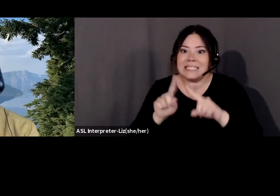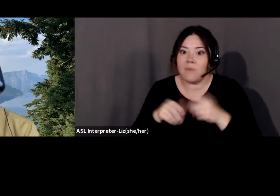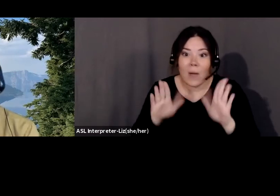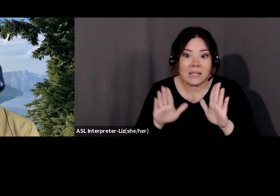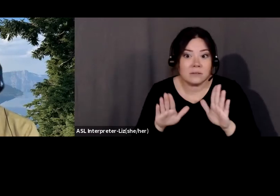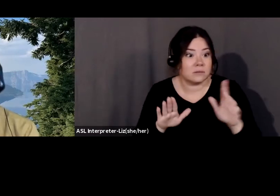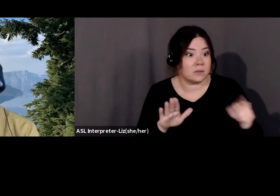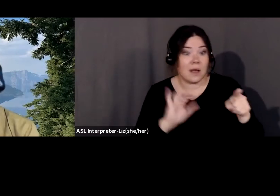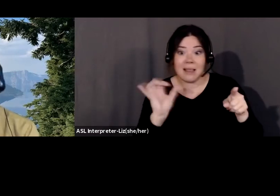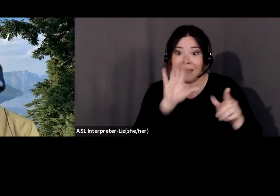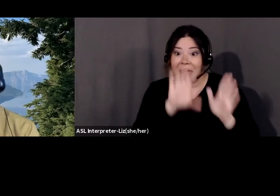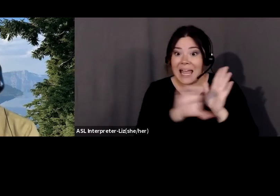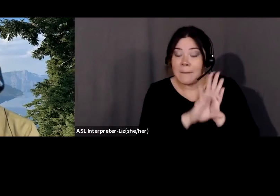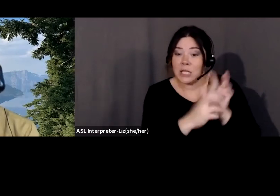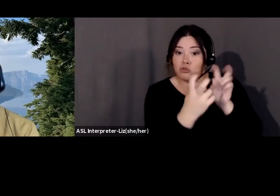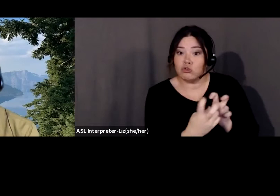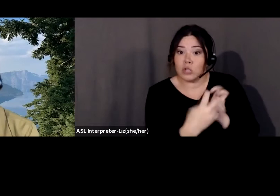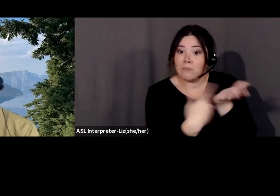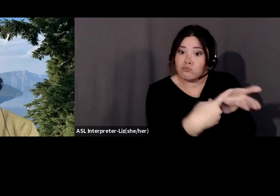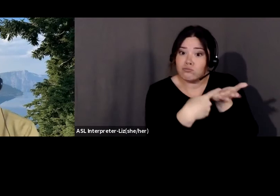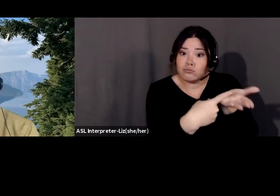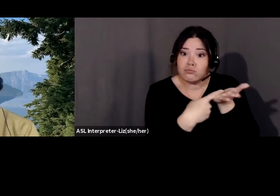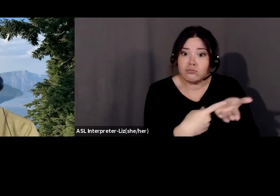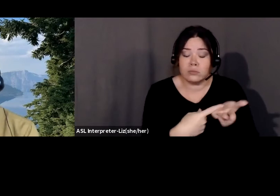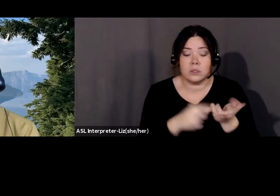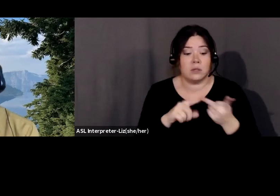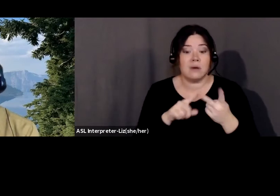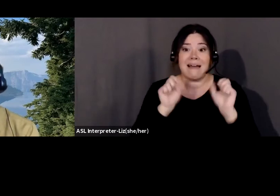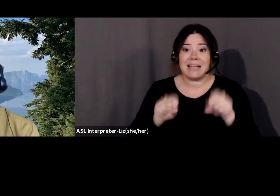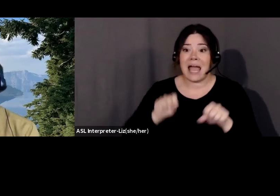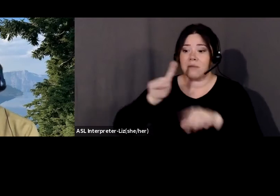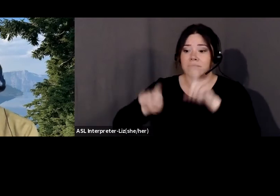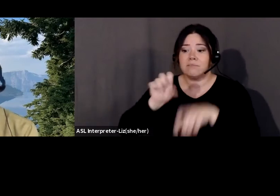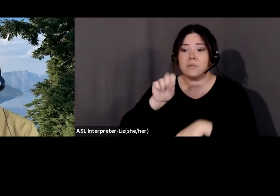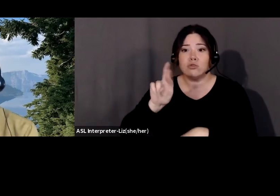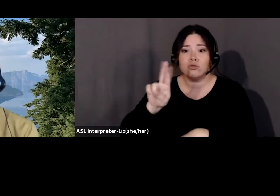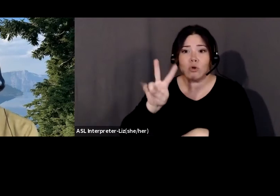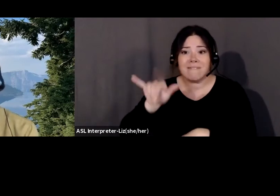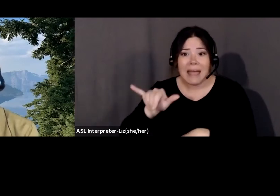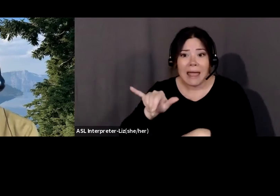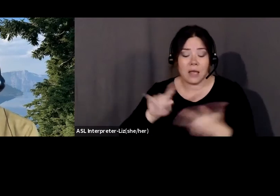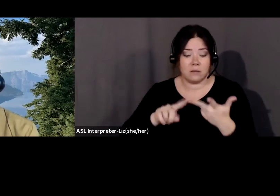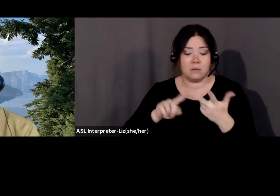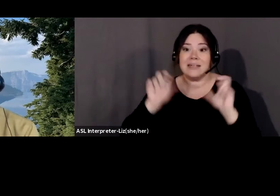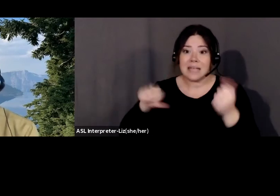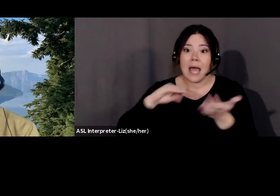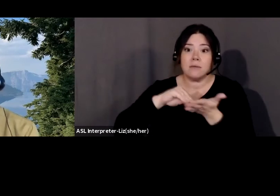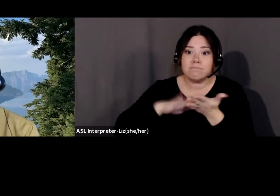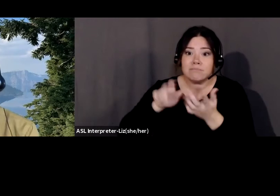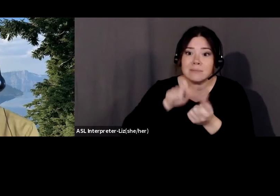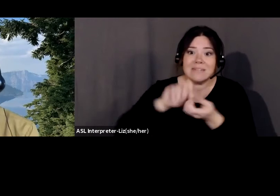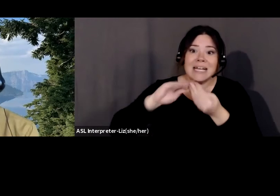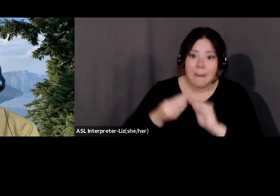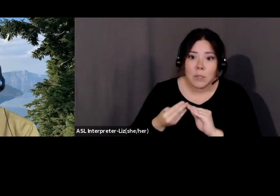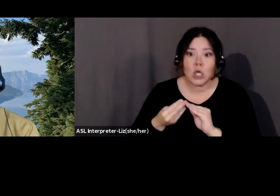image. It can also be in the form of surveys. It can be in the form of hard numbers, outcomes related to what your SILC